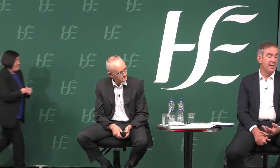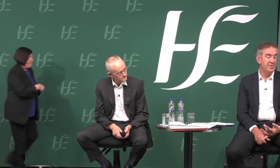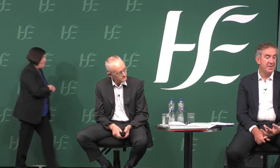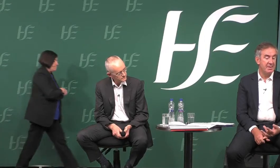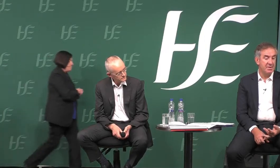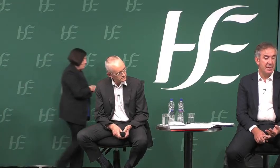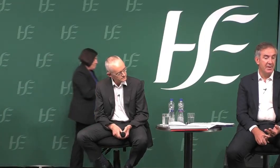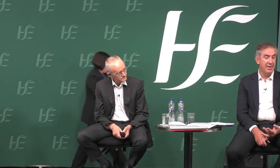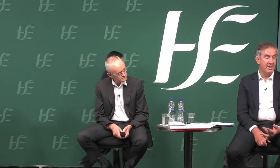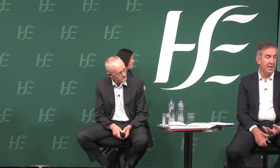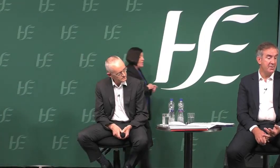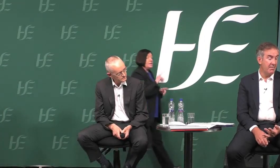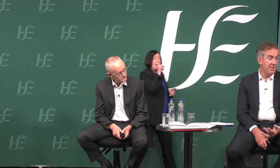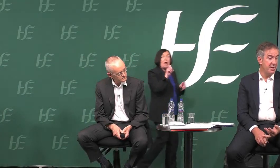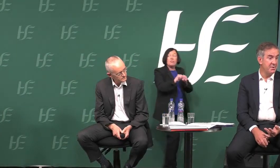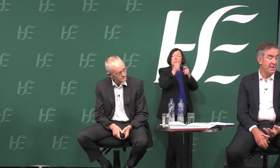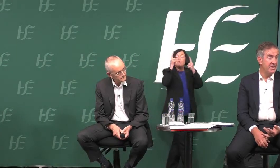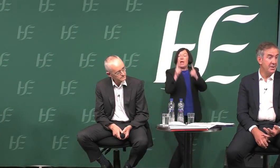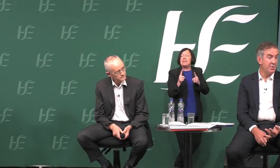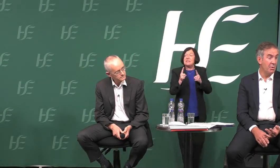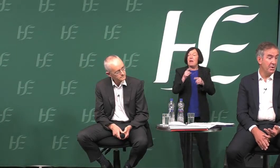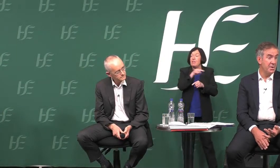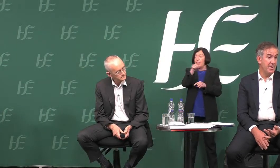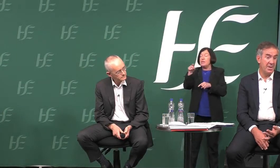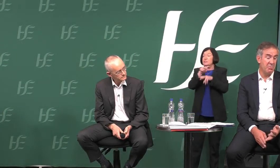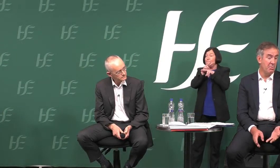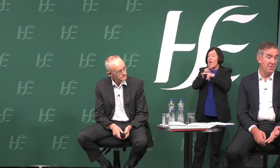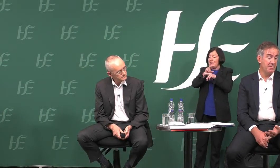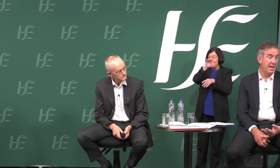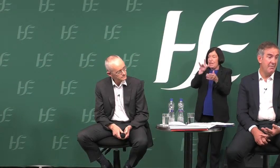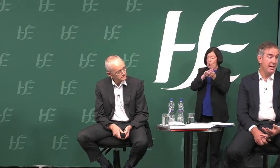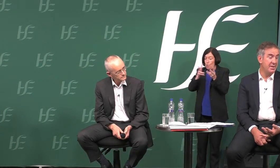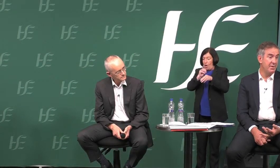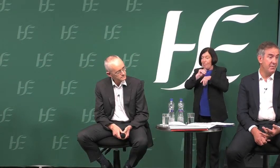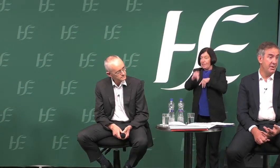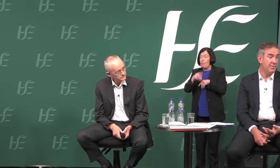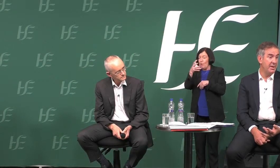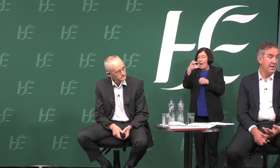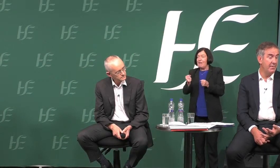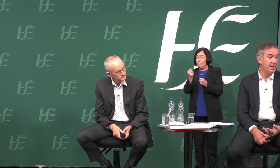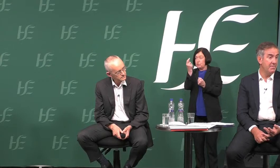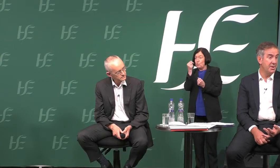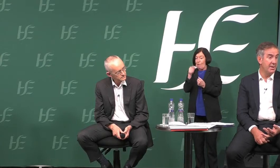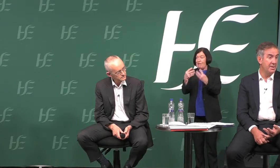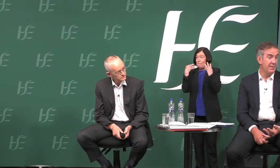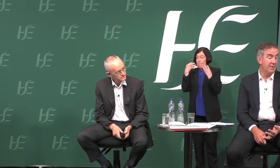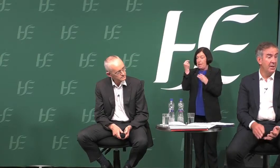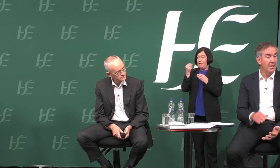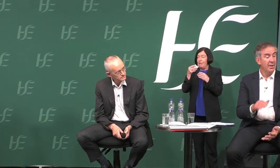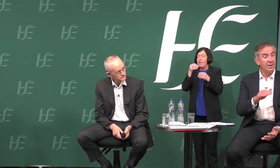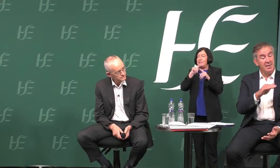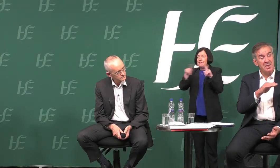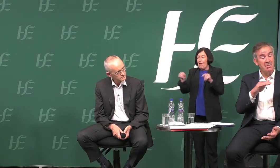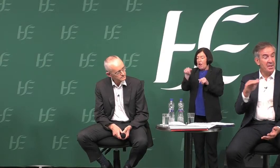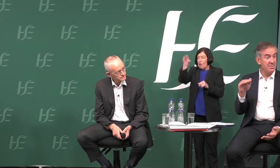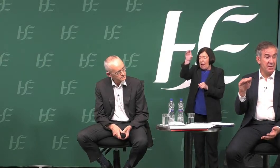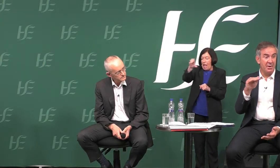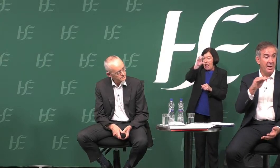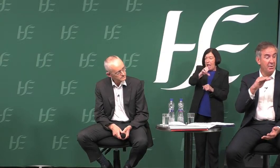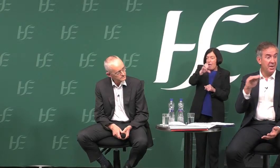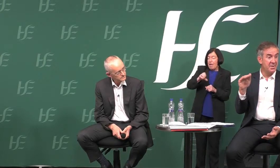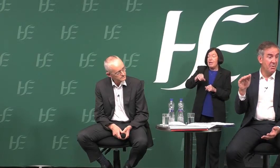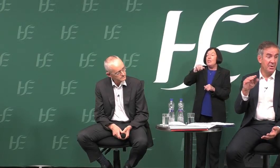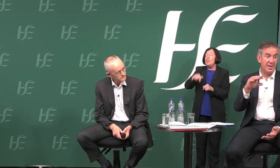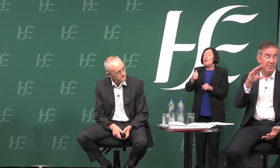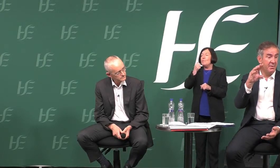further breakdowns, Priscilla, the Health Protection Surveillance Centre are working through that at the moment, so we'll have that certainly fairly quickly now in terms of county level. Clearly, as the uptake's been